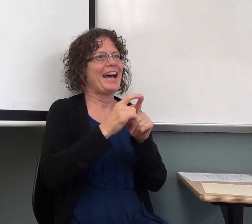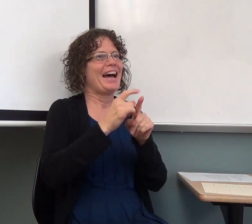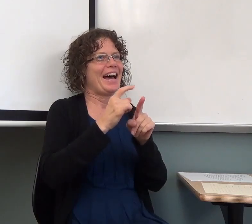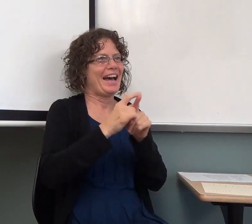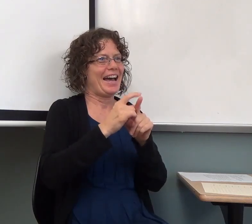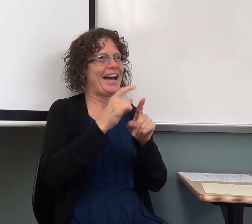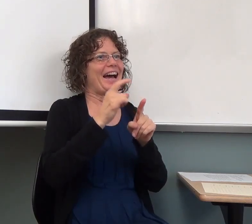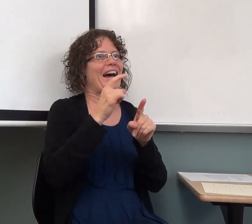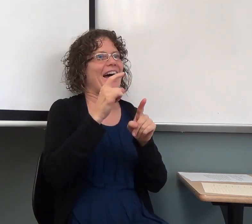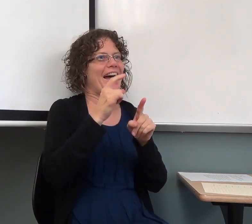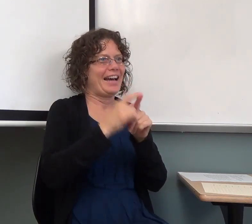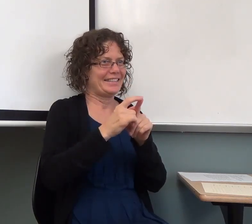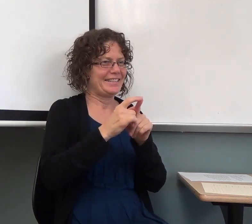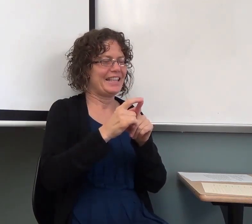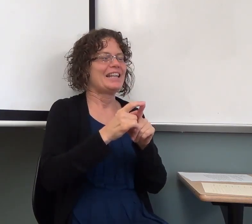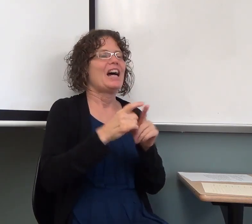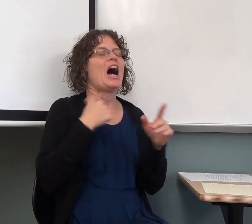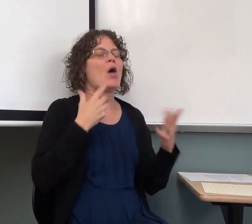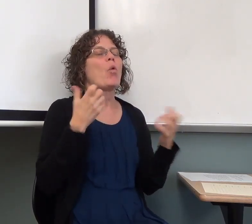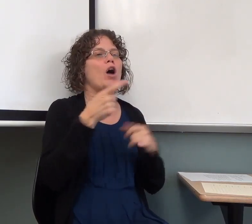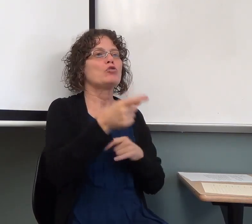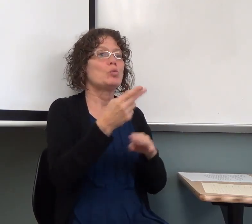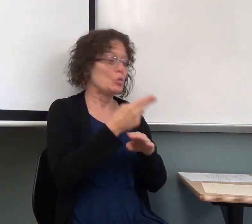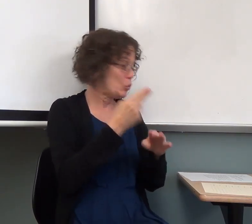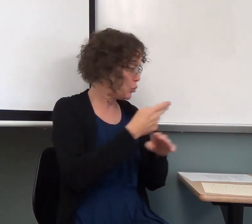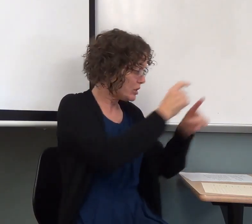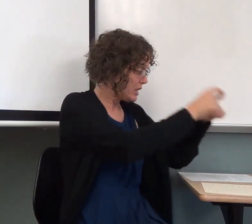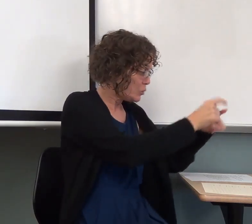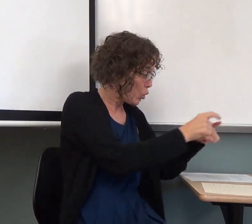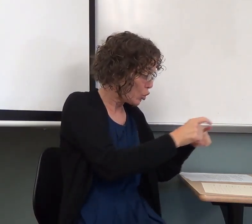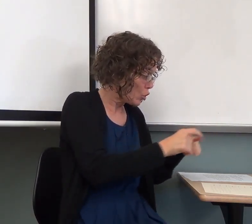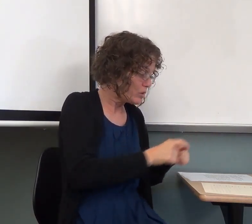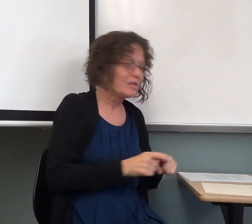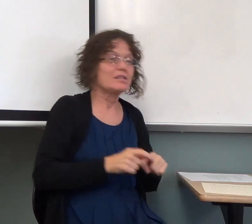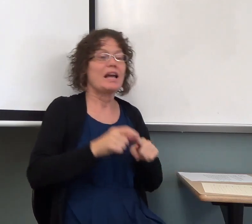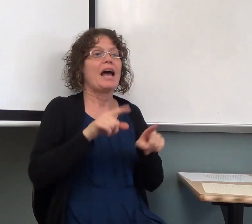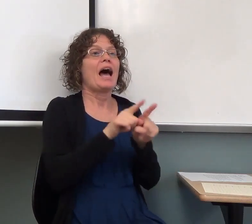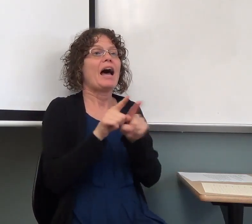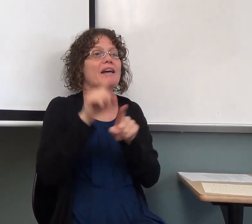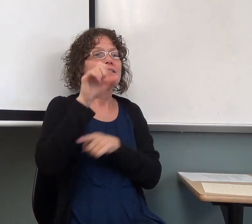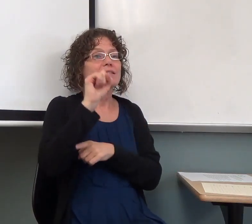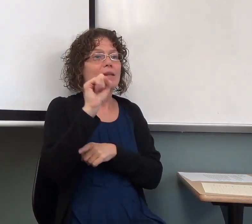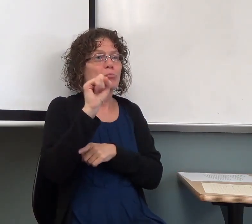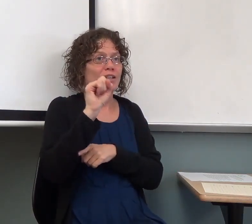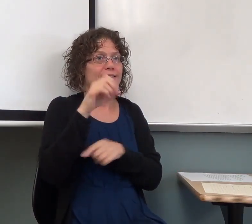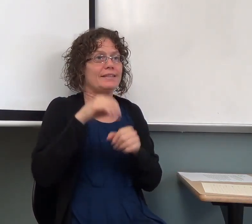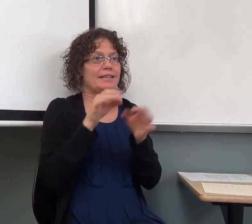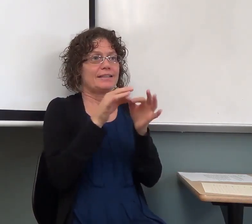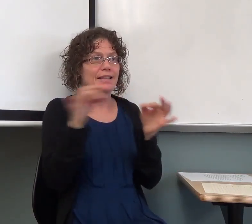want you to do right now is I want you to use these as subjects in a sentence. Remember, a